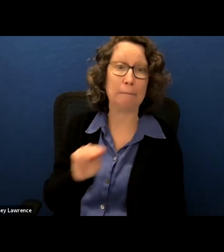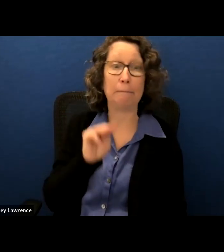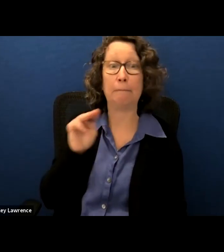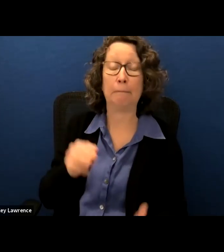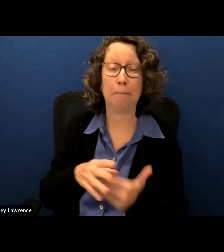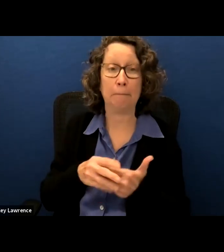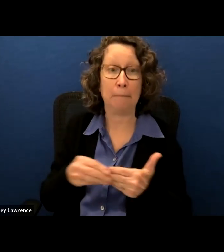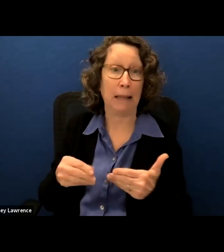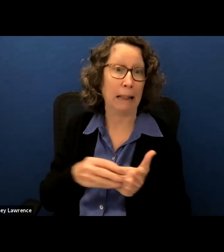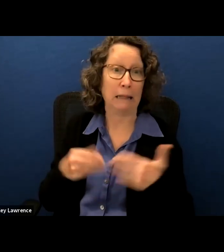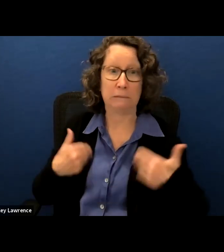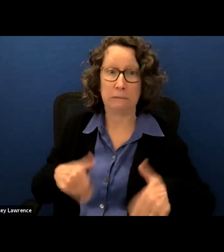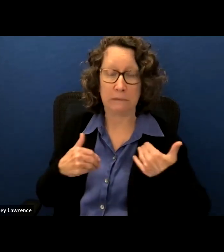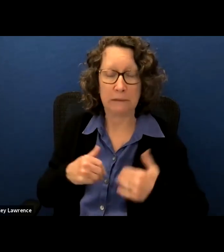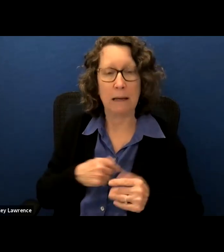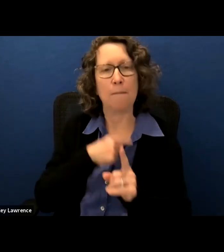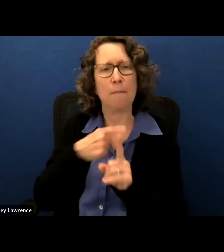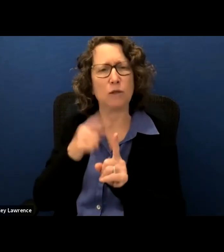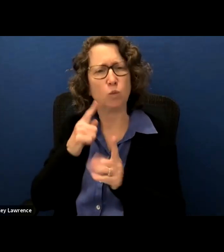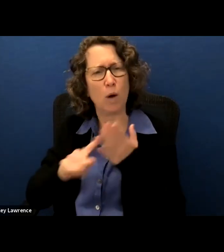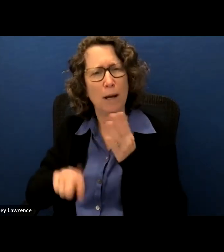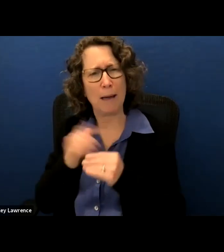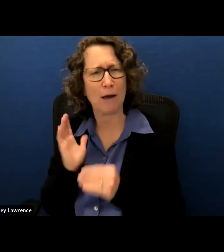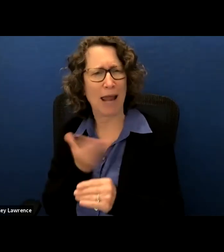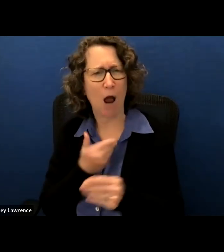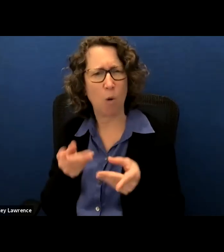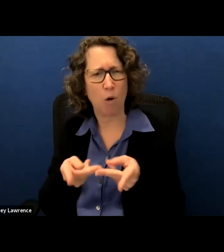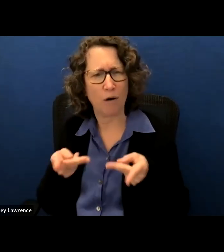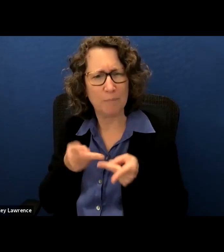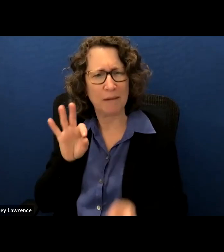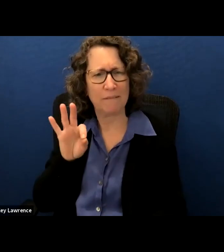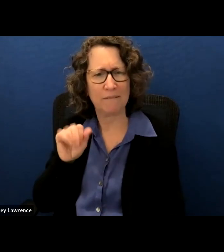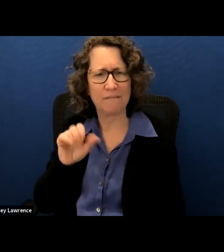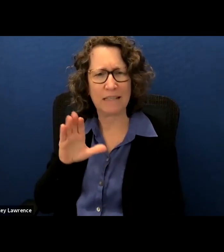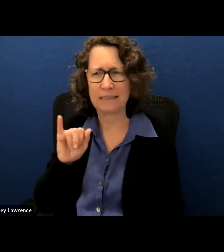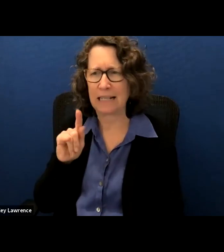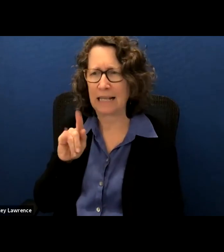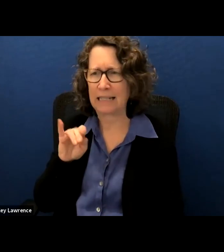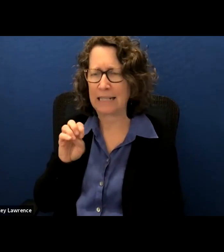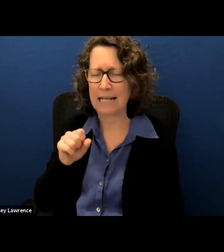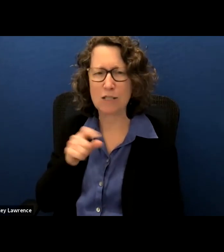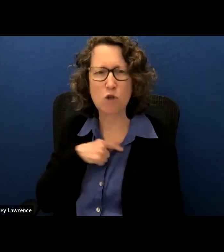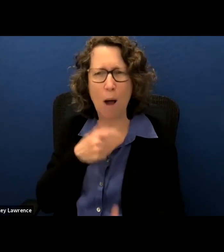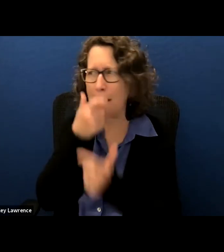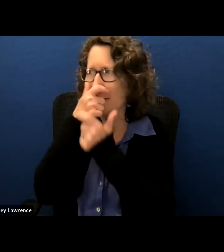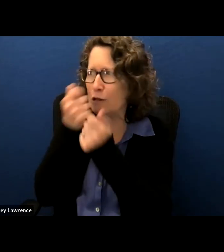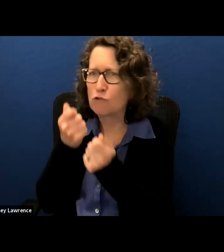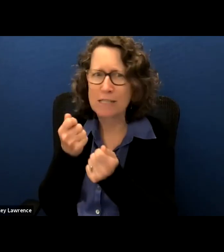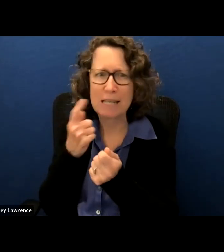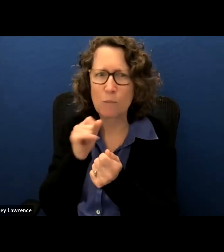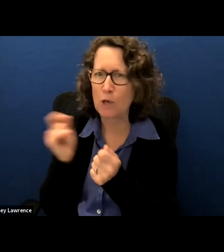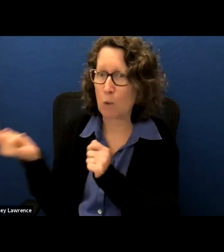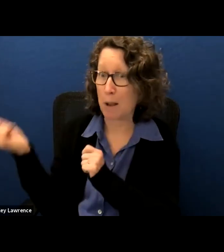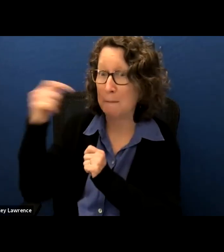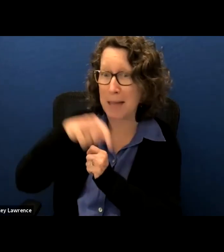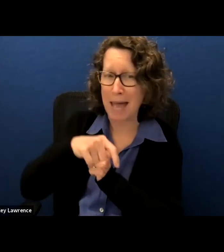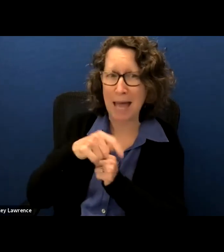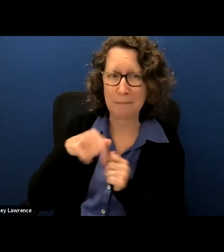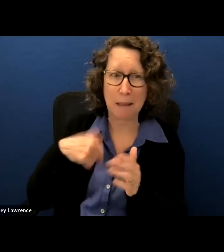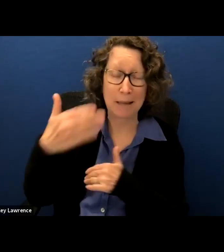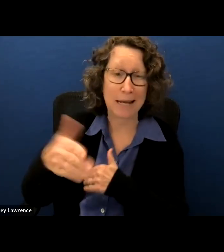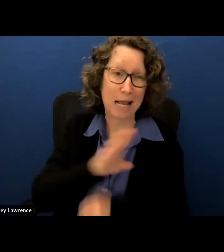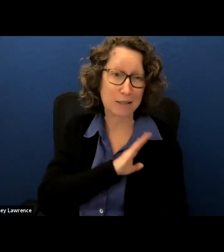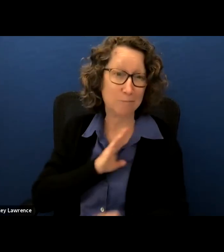know. In addition, what about our facilities? So I'm really interested in, when you come back, maybe next